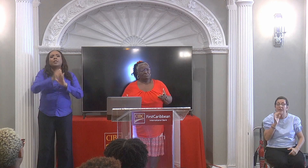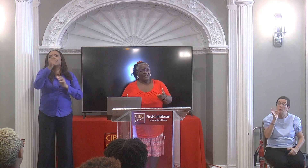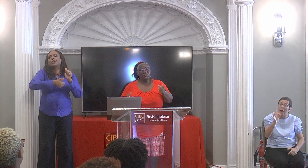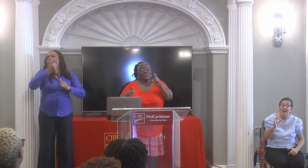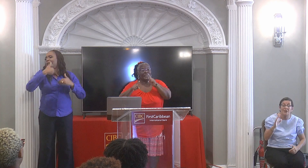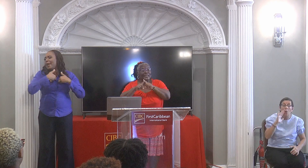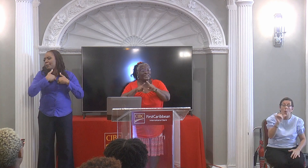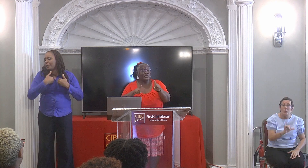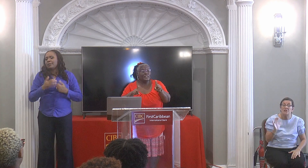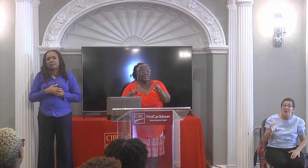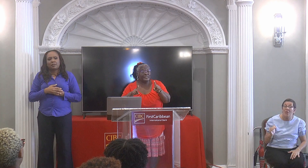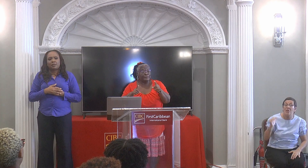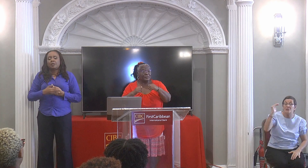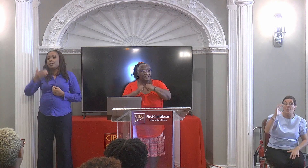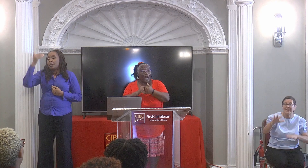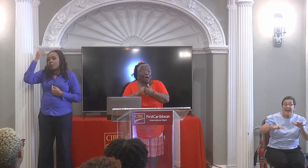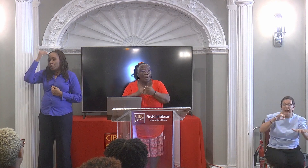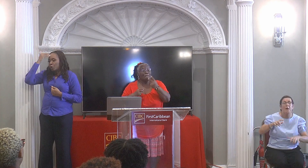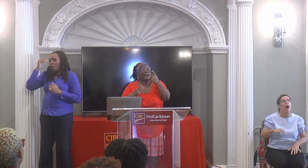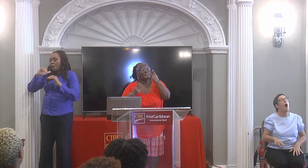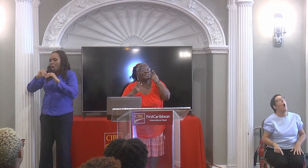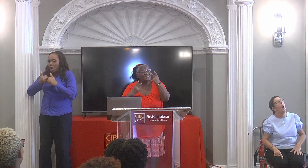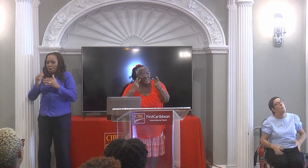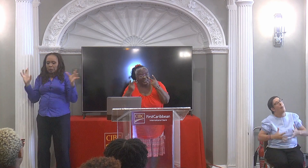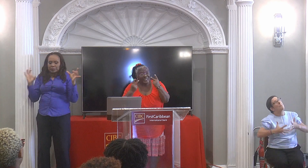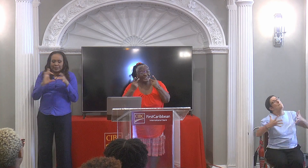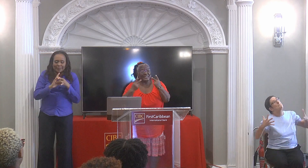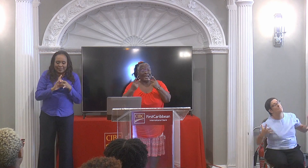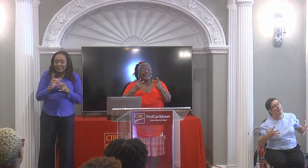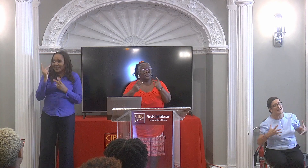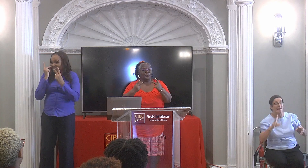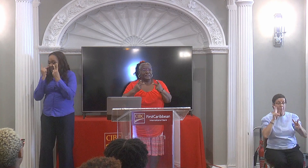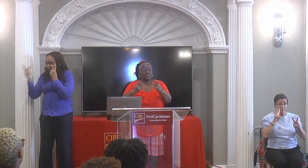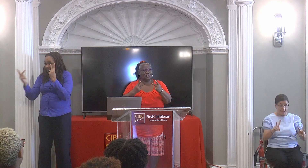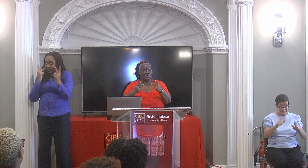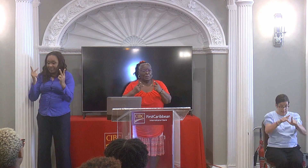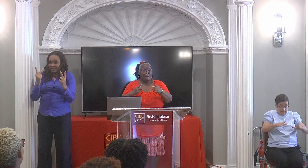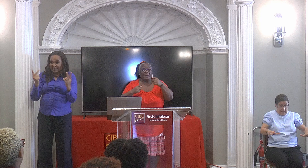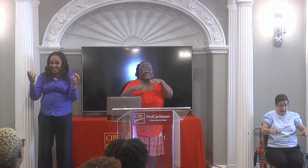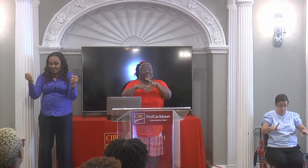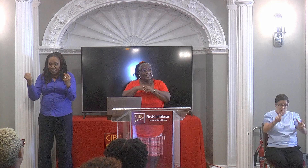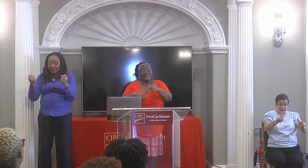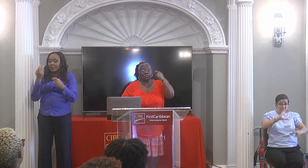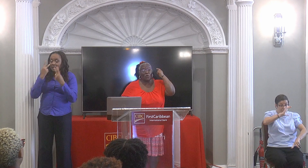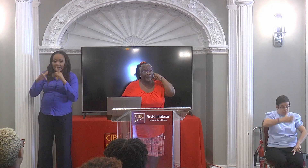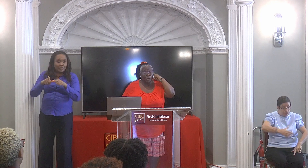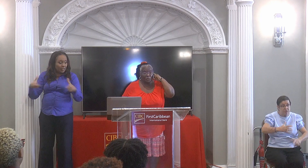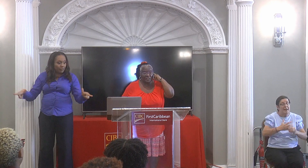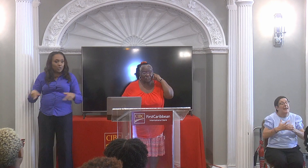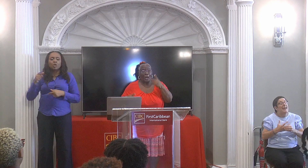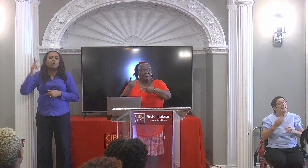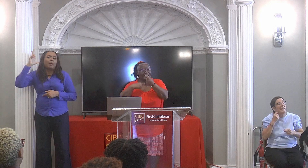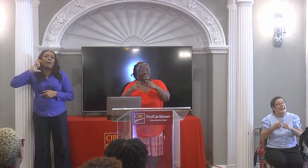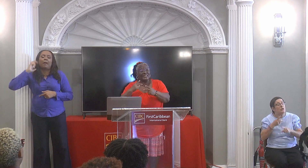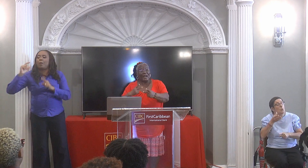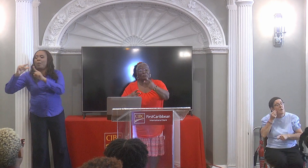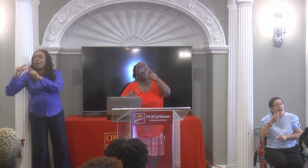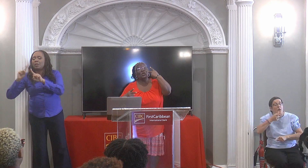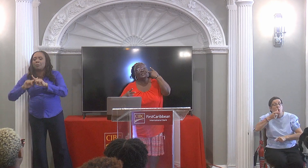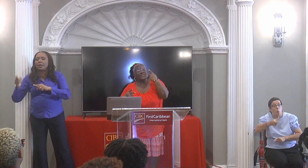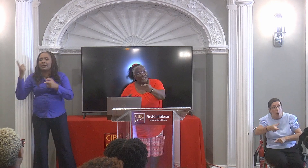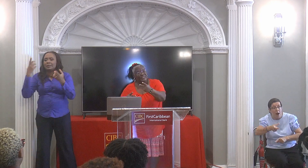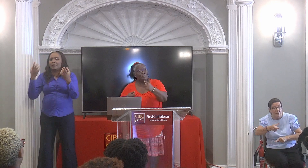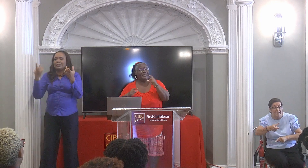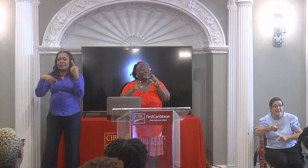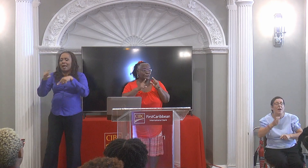animal? So they can learn the difference how? By seeing the language. Because in English you hear words, but in sign language